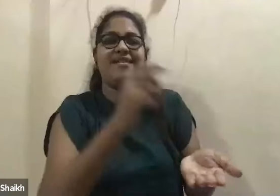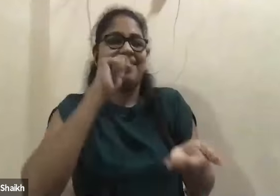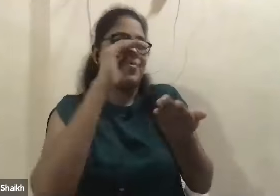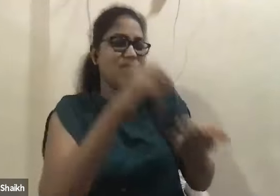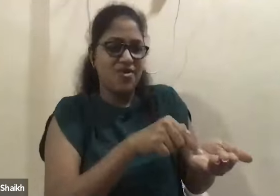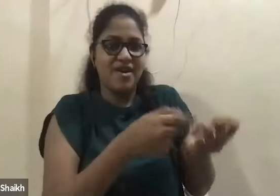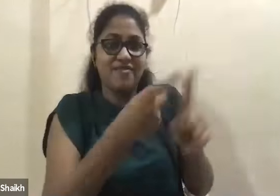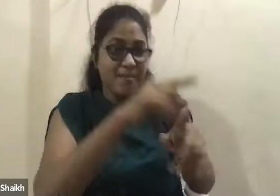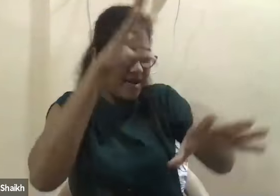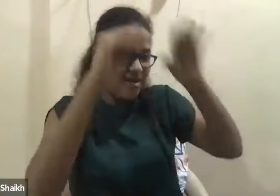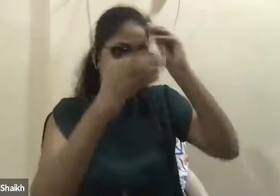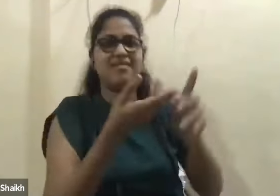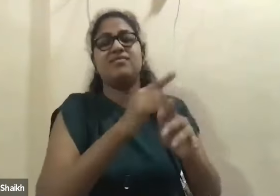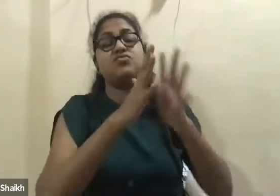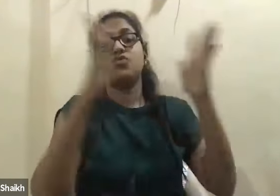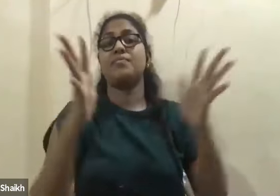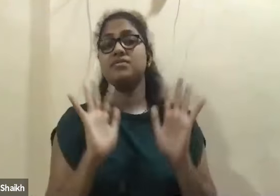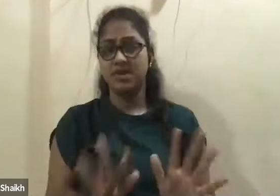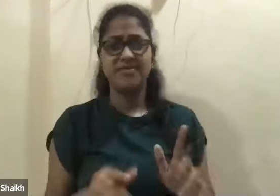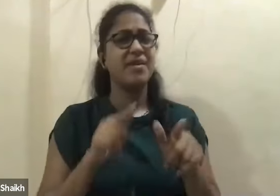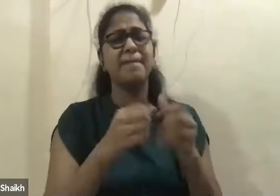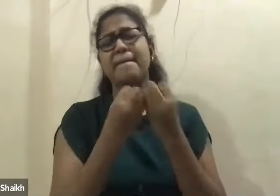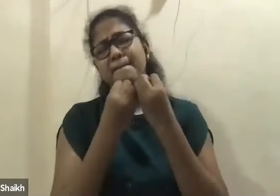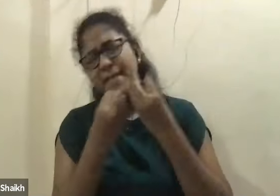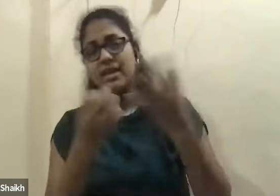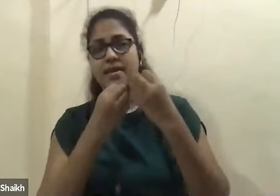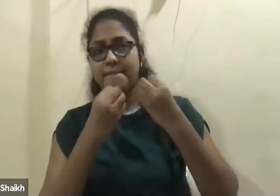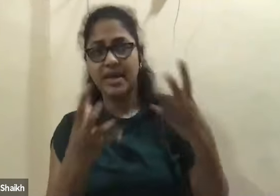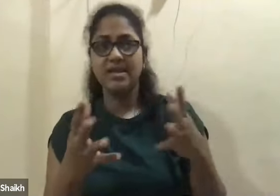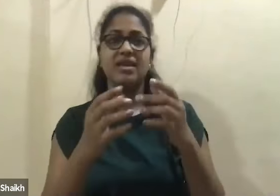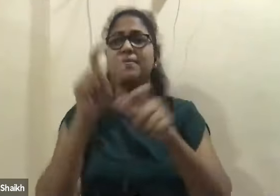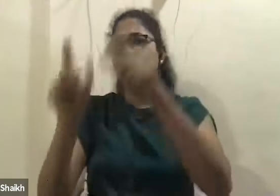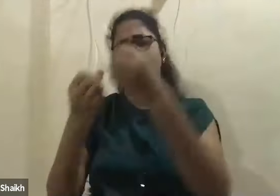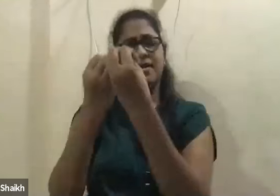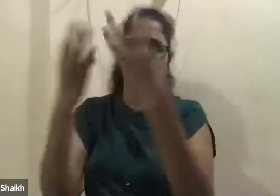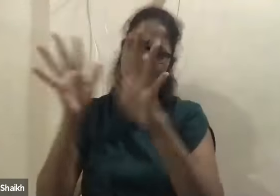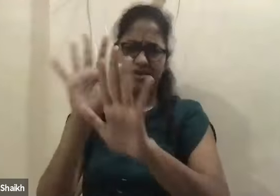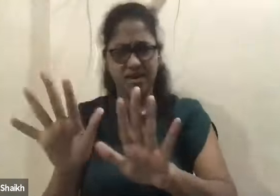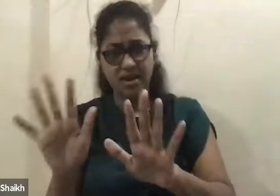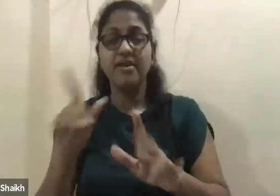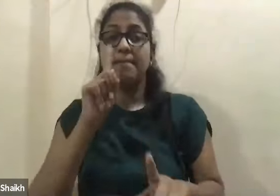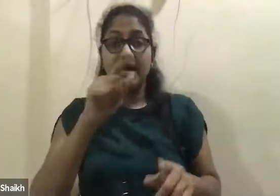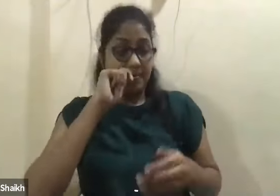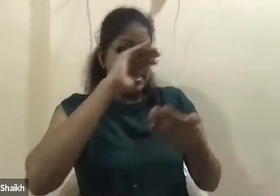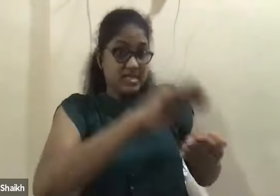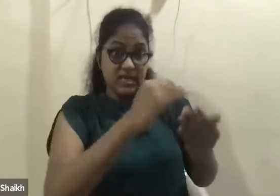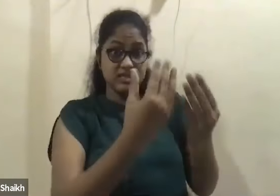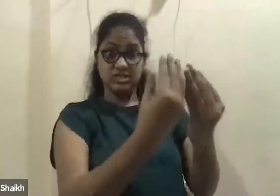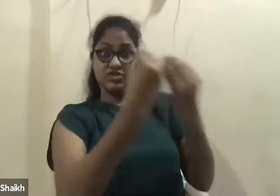True, very true. I mean, there could be many other people and everything, but what my son has taught me in the last